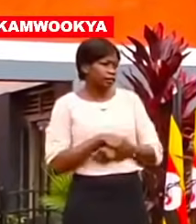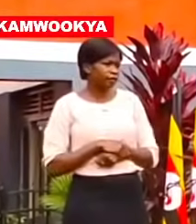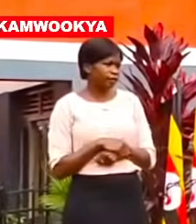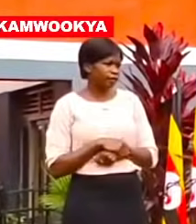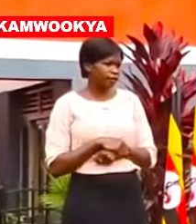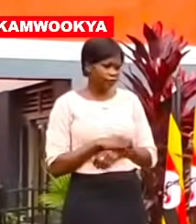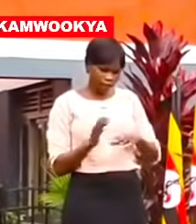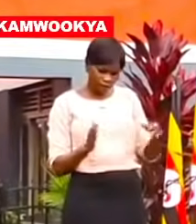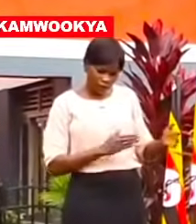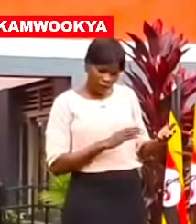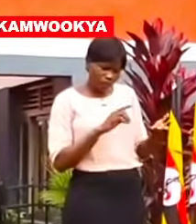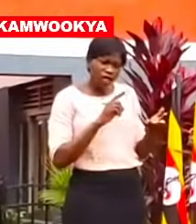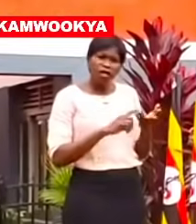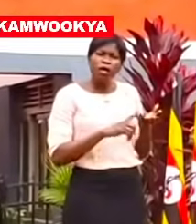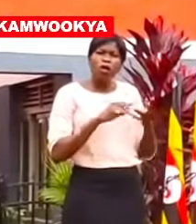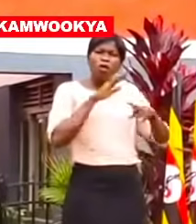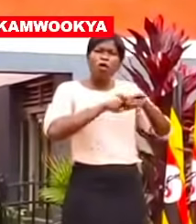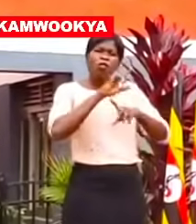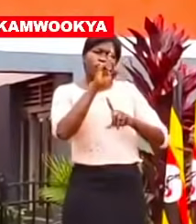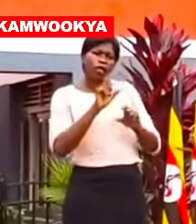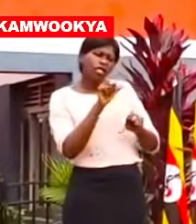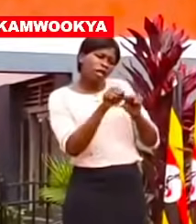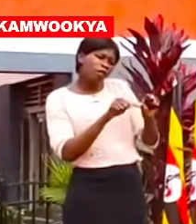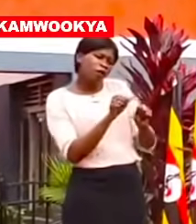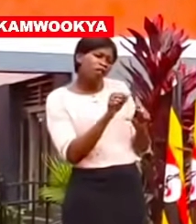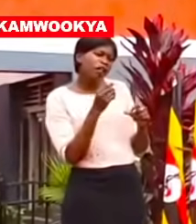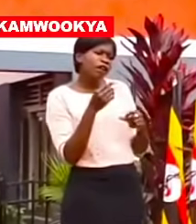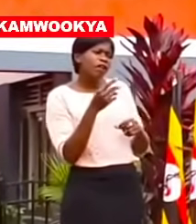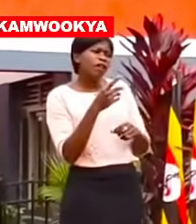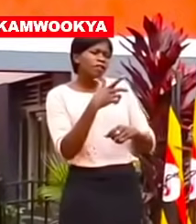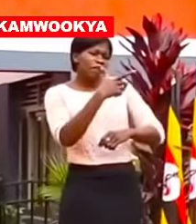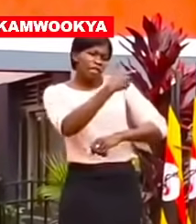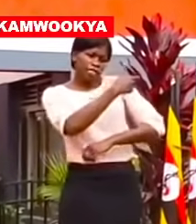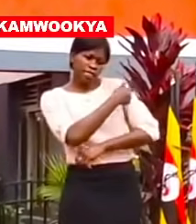On the question of vaccination,